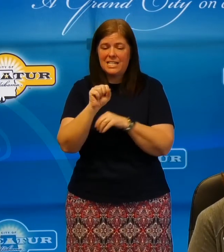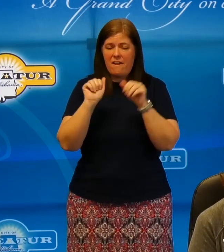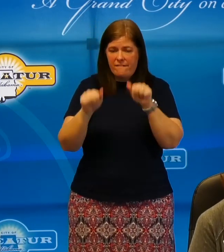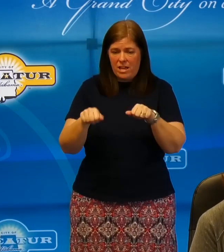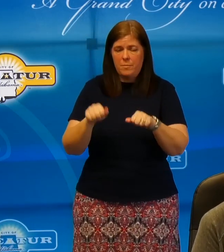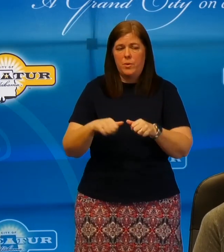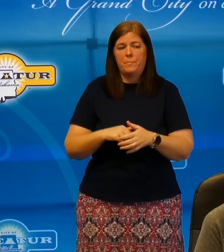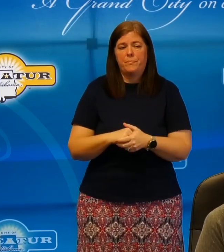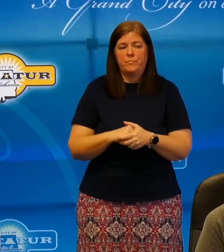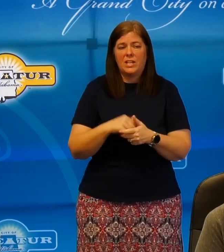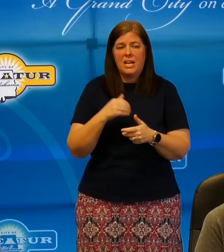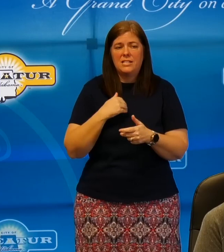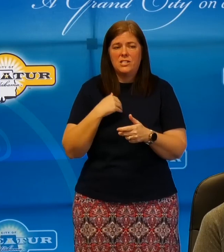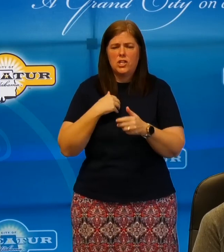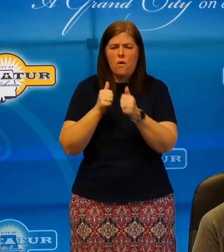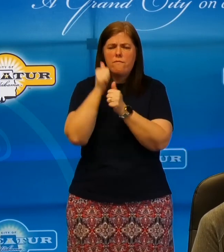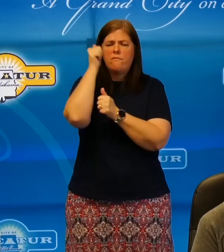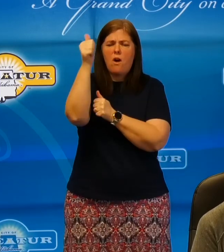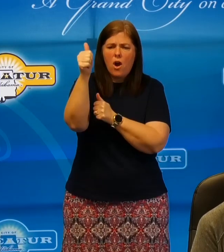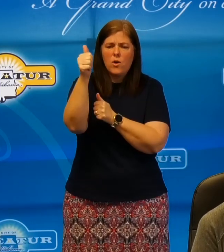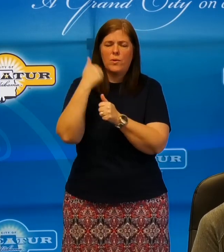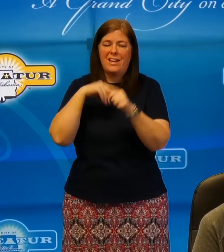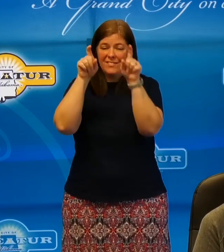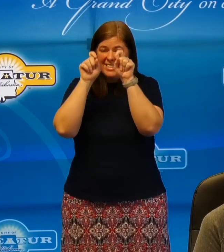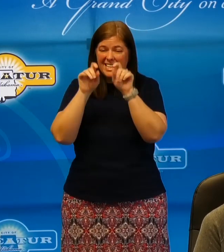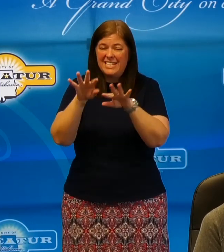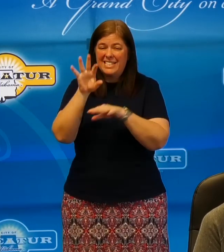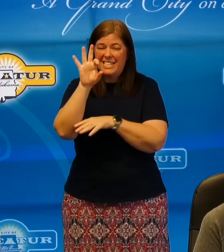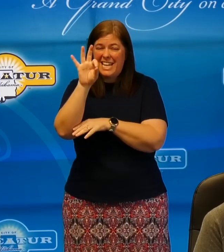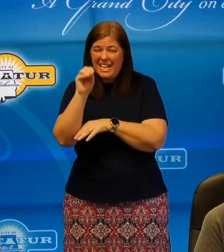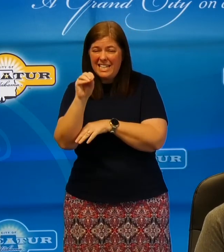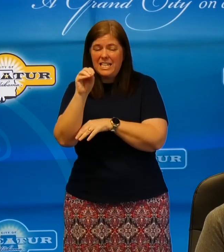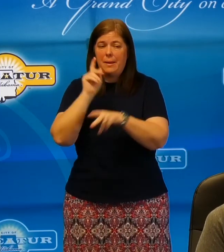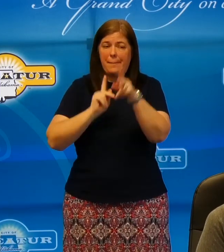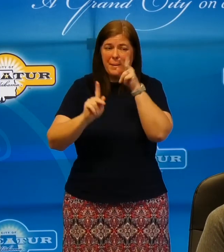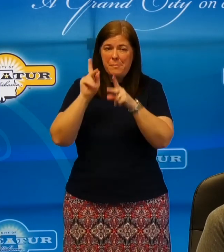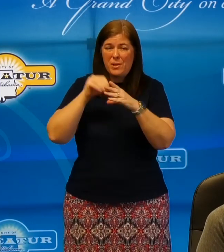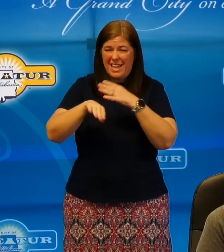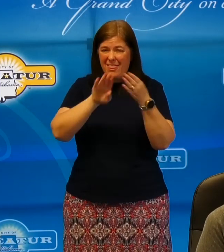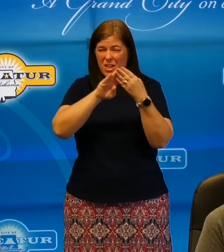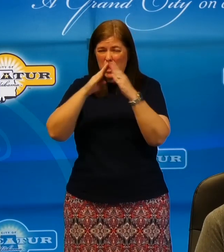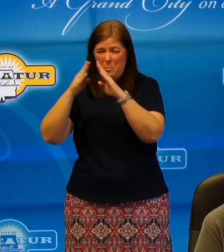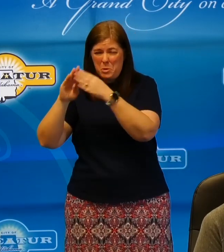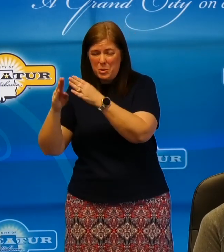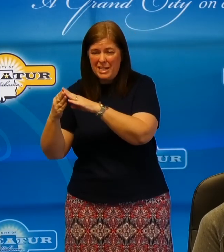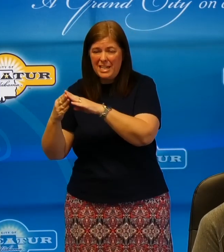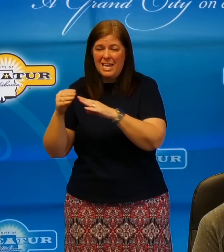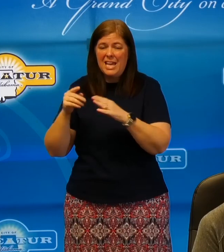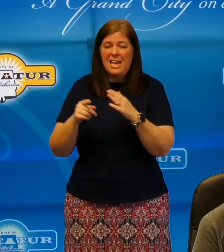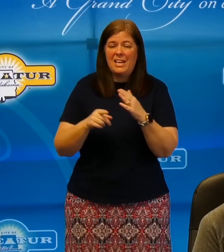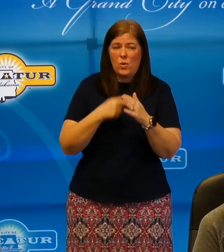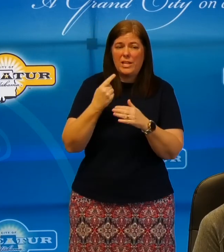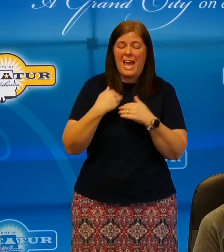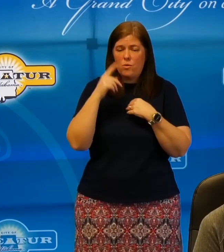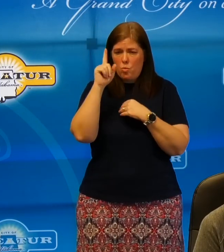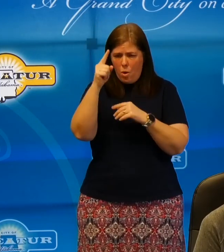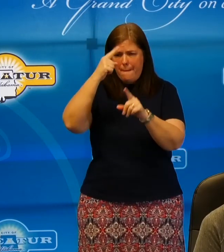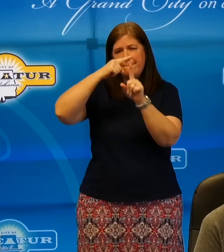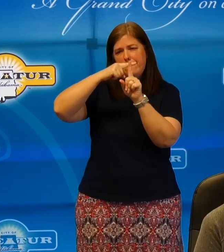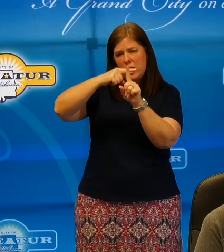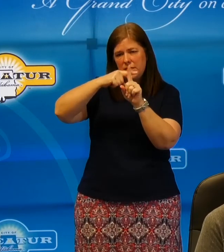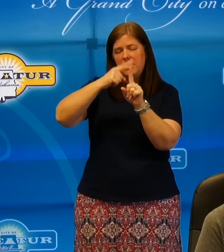And so far we have tested 90 patients out in the community, and of those we've only had 1